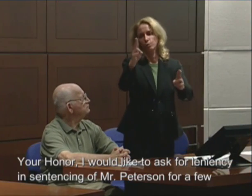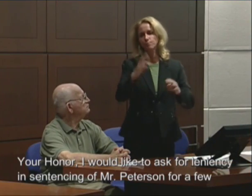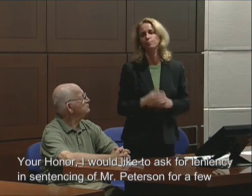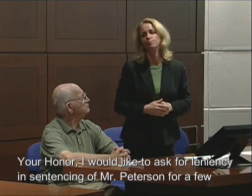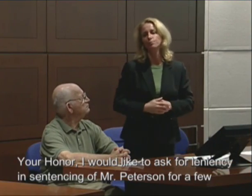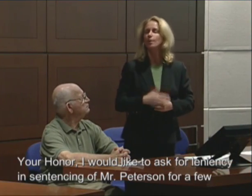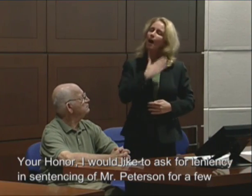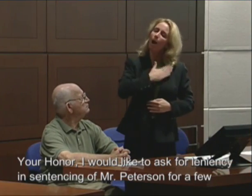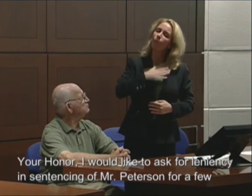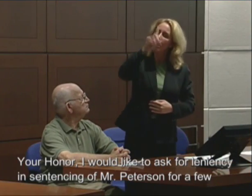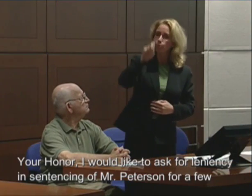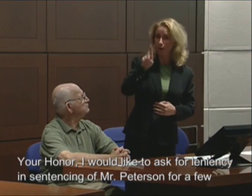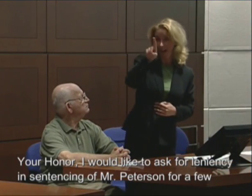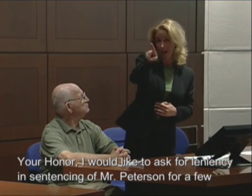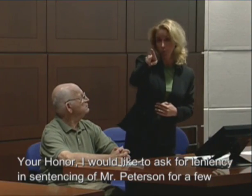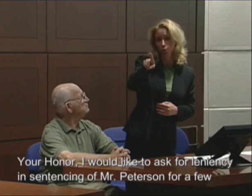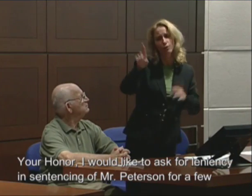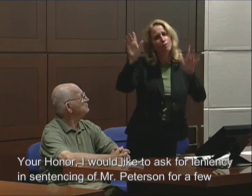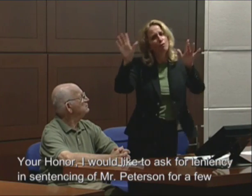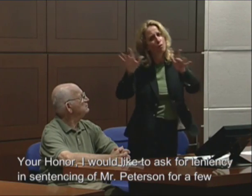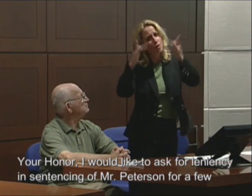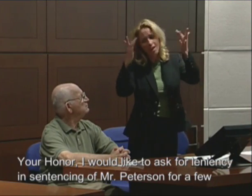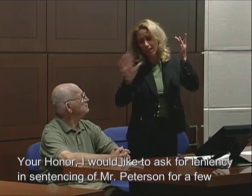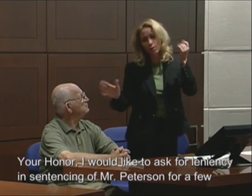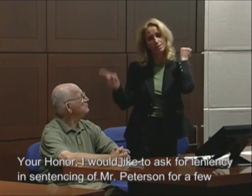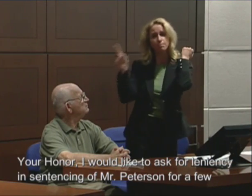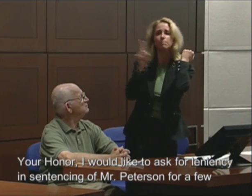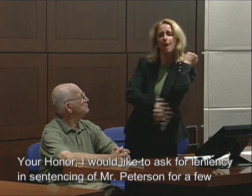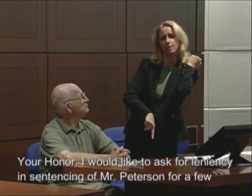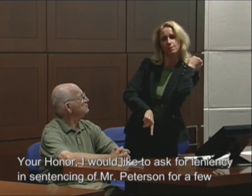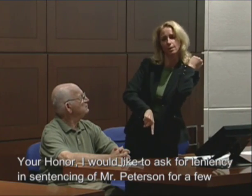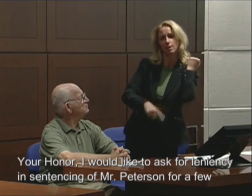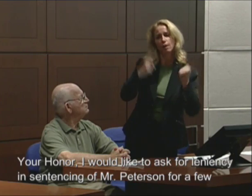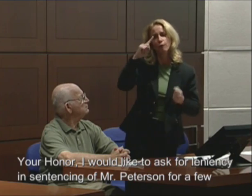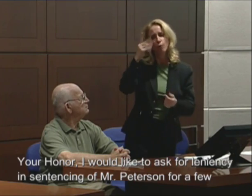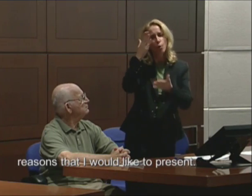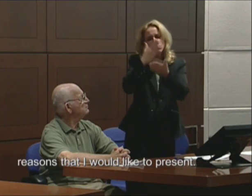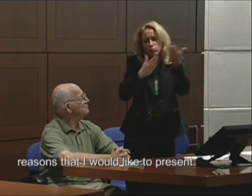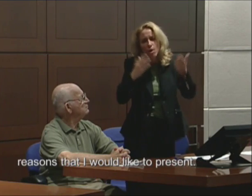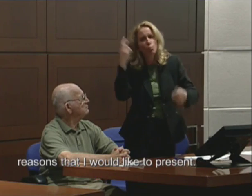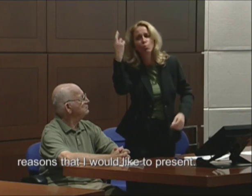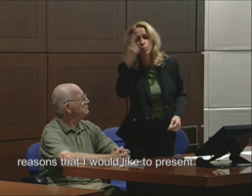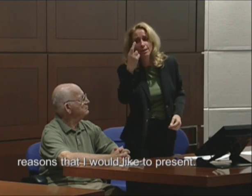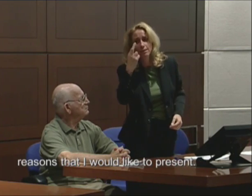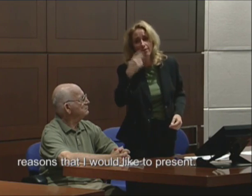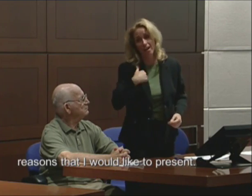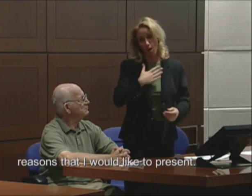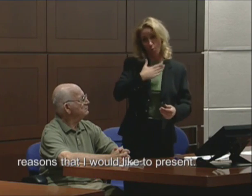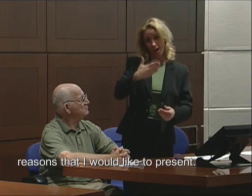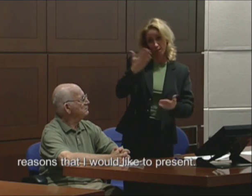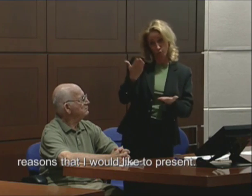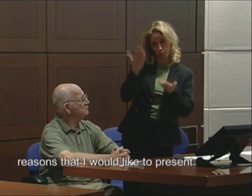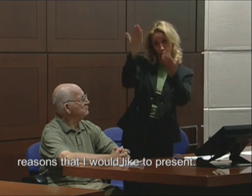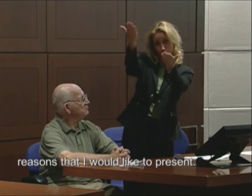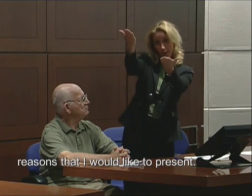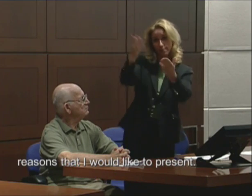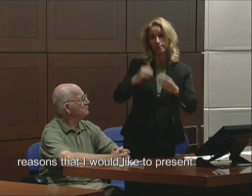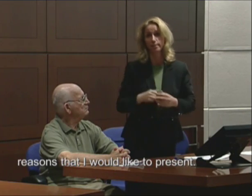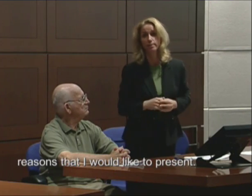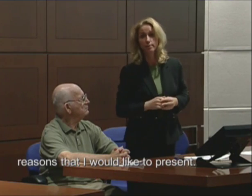Your Honor, I would like to ask for leniency in sentencing of Mr. Peterson for a few reasons that I would like to present.